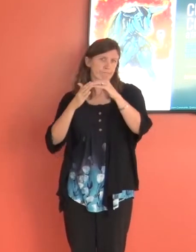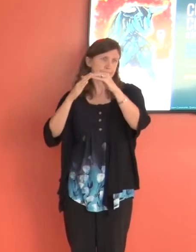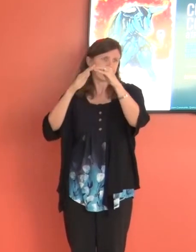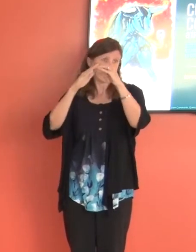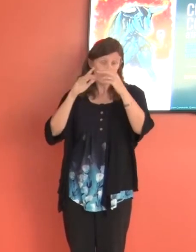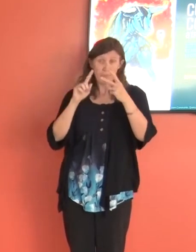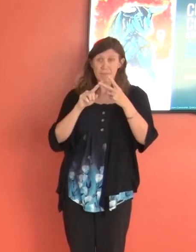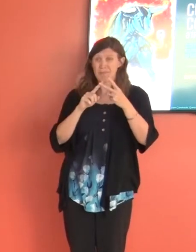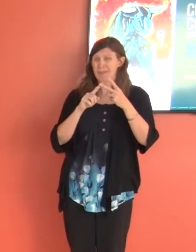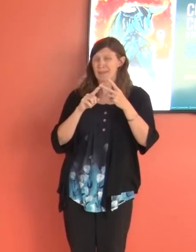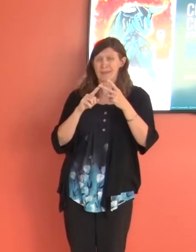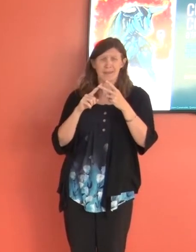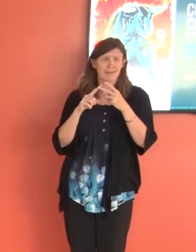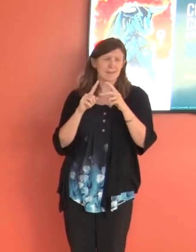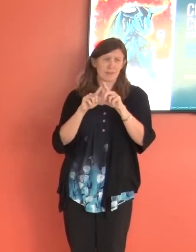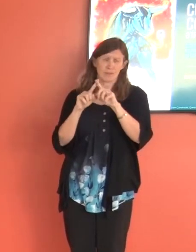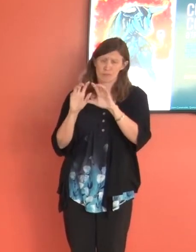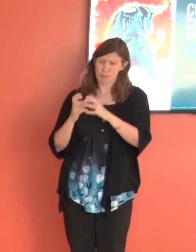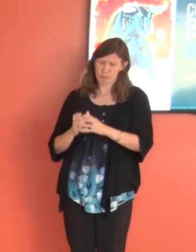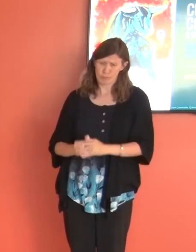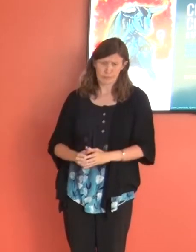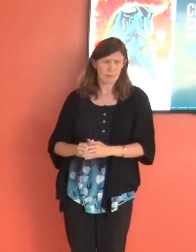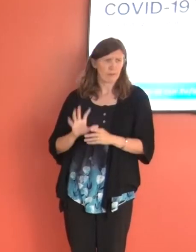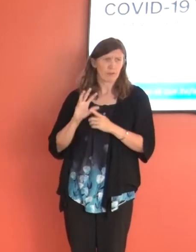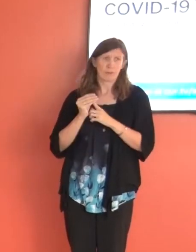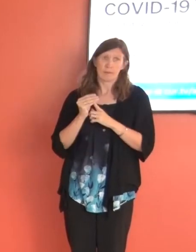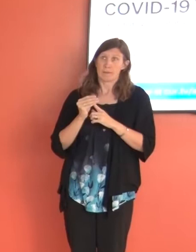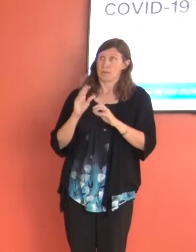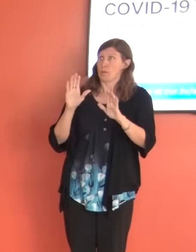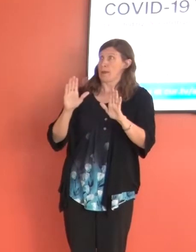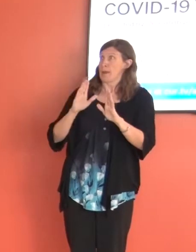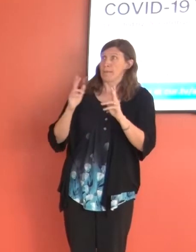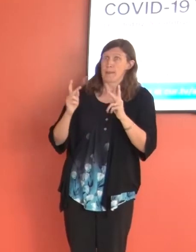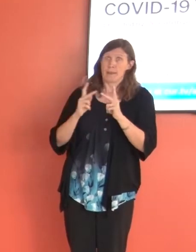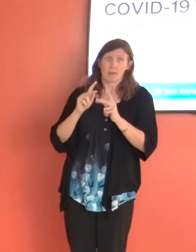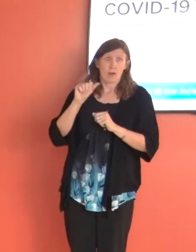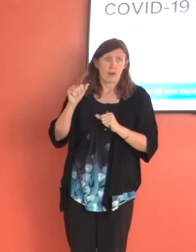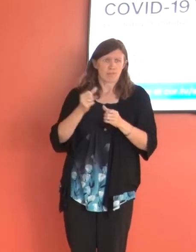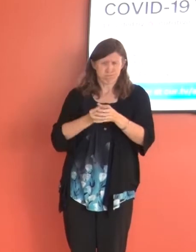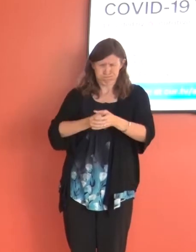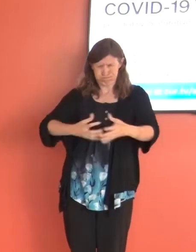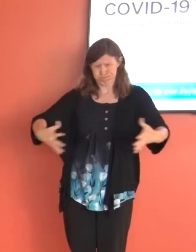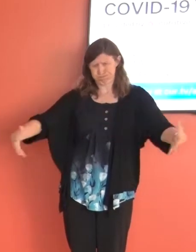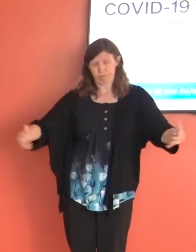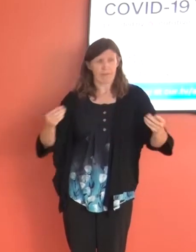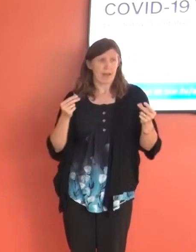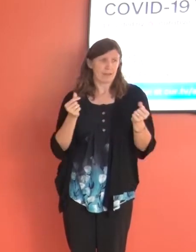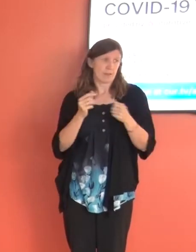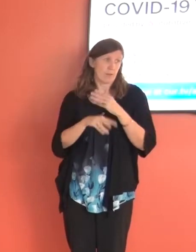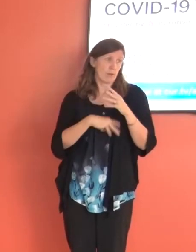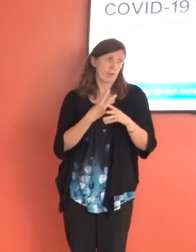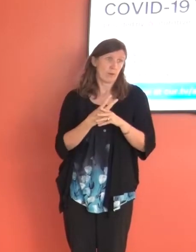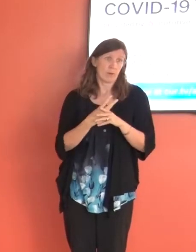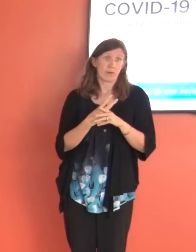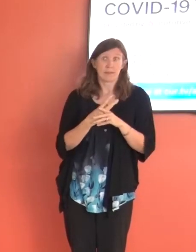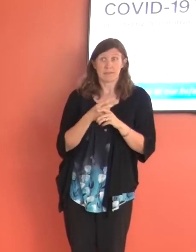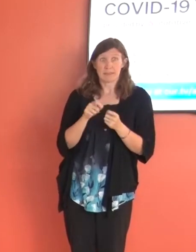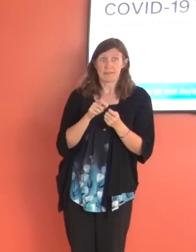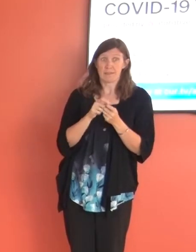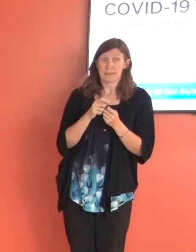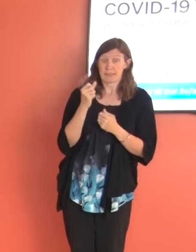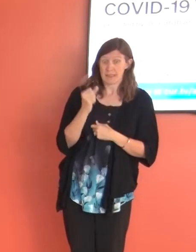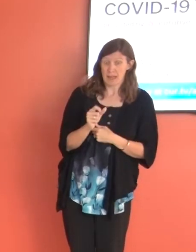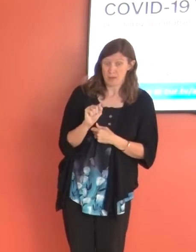all of our groups. Austin is continuing to be a great place, one of the fastest growing places in the world, specifically the South Travis area, and this